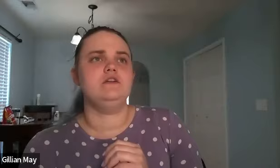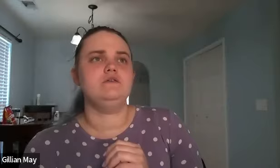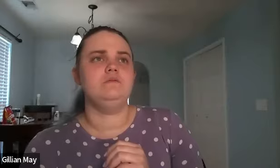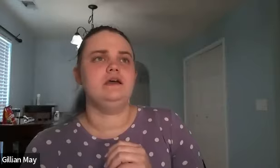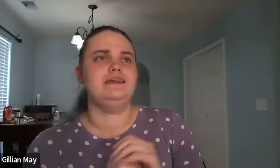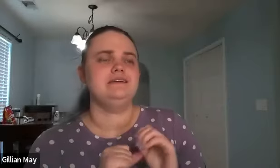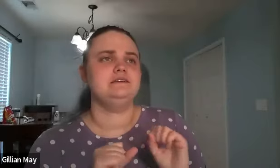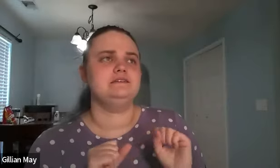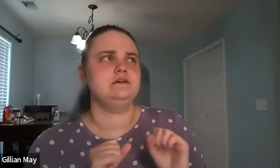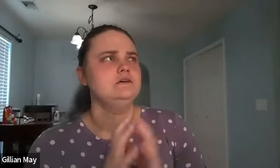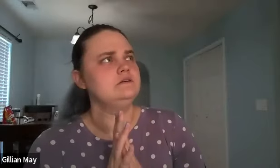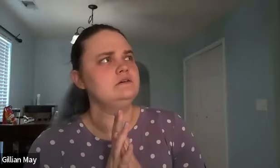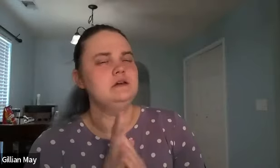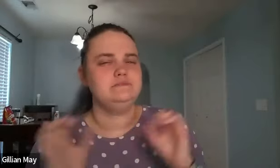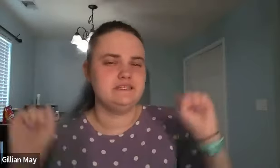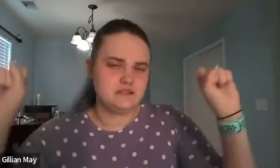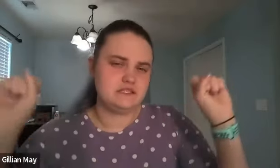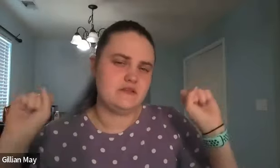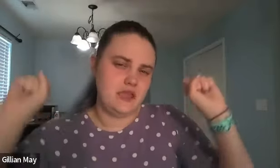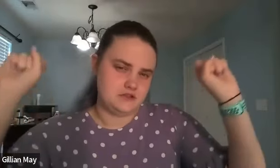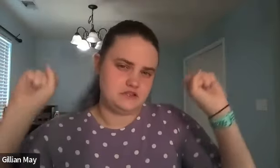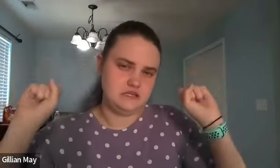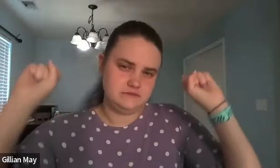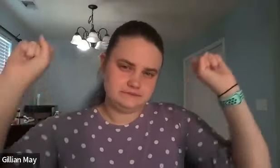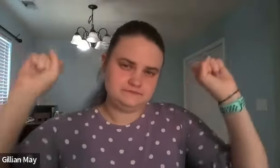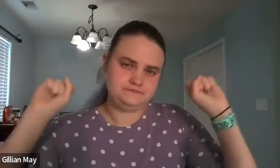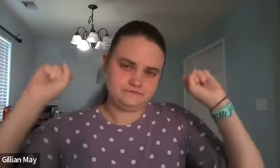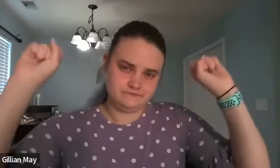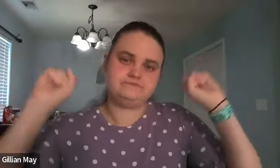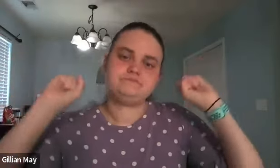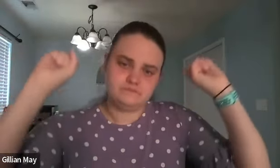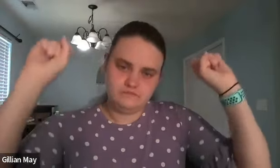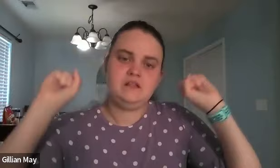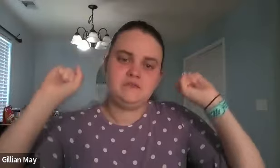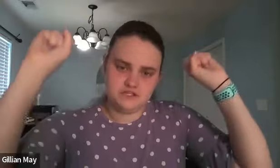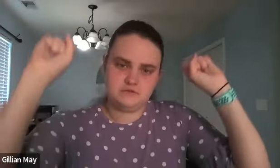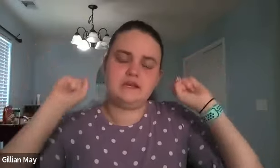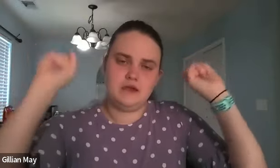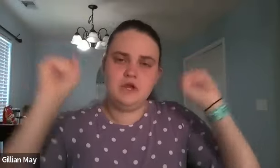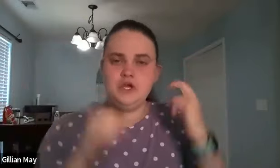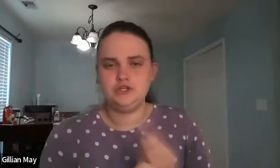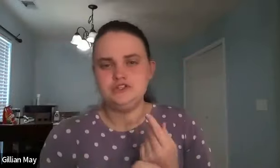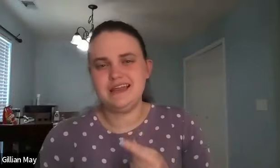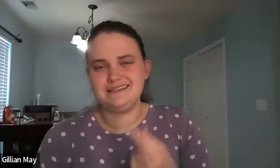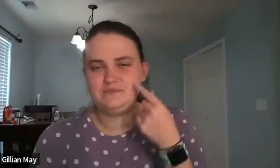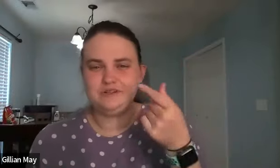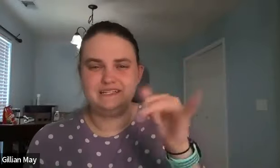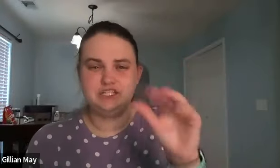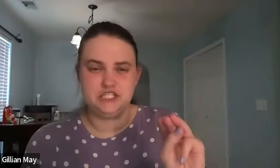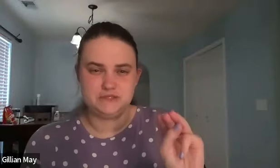Another way is basically saying like exercise. that you're working out. Usually I see more saying